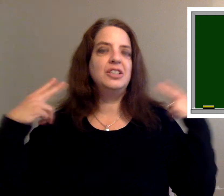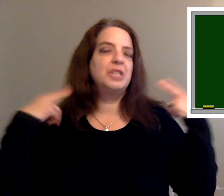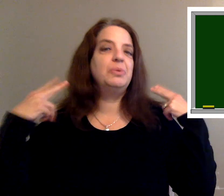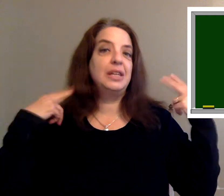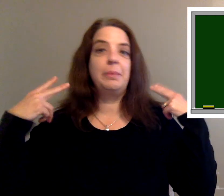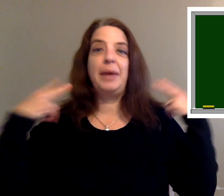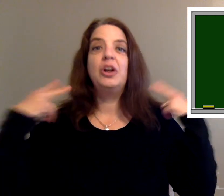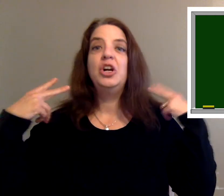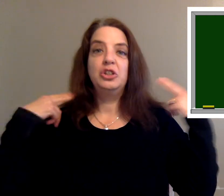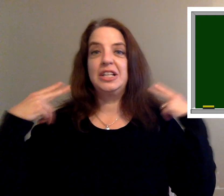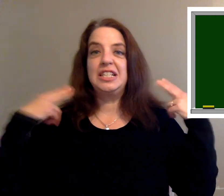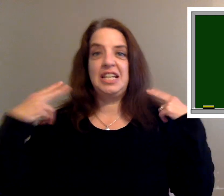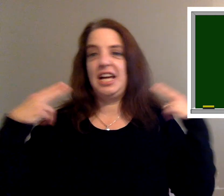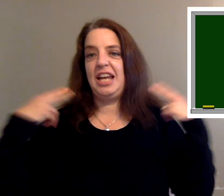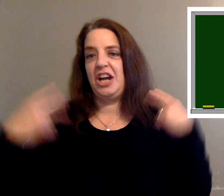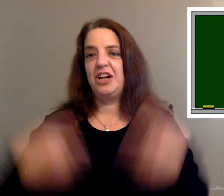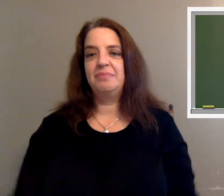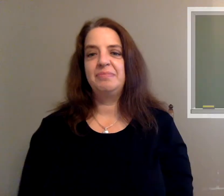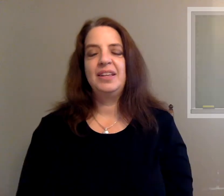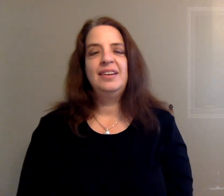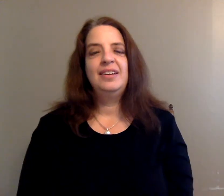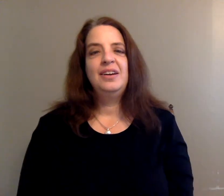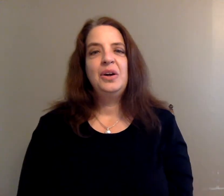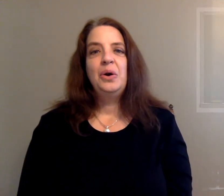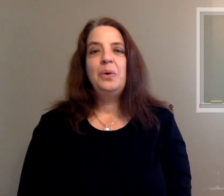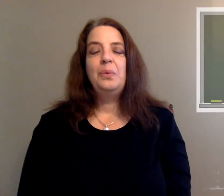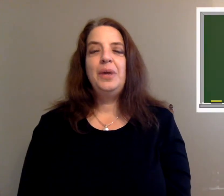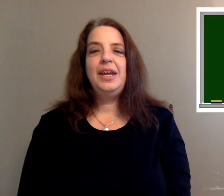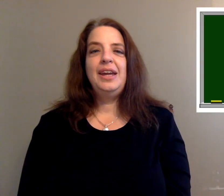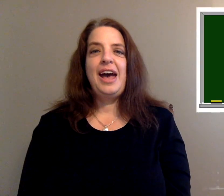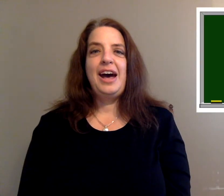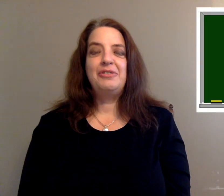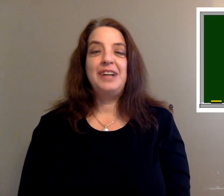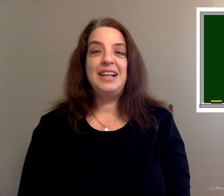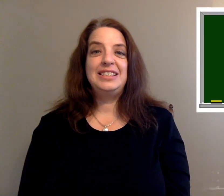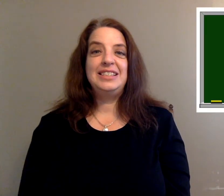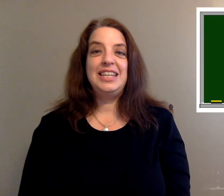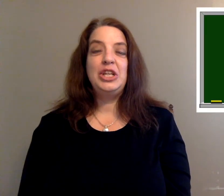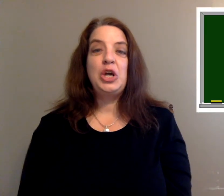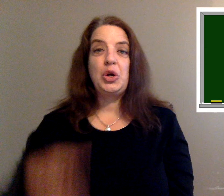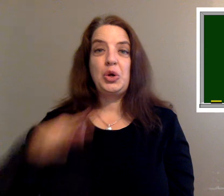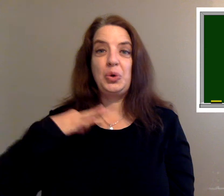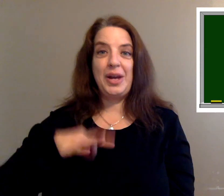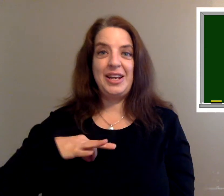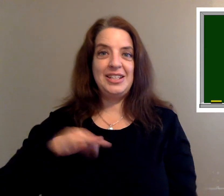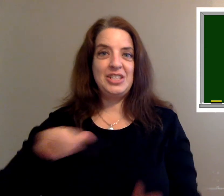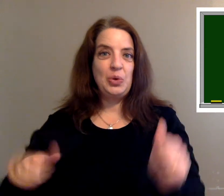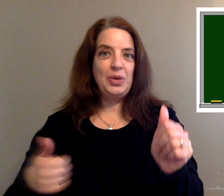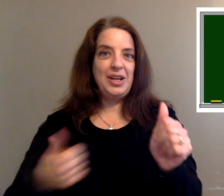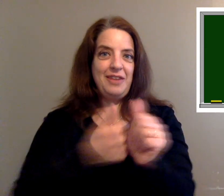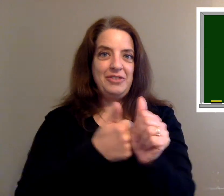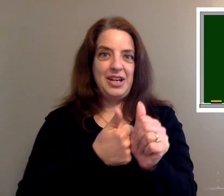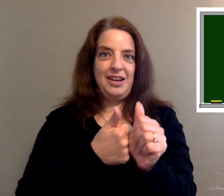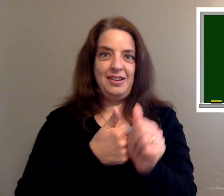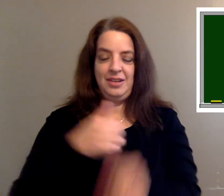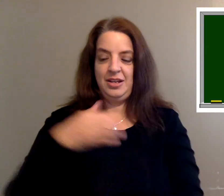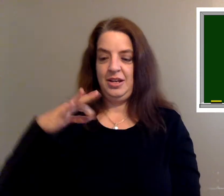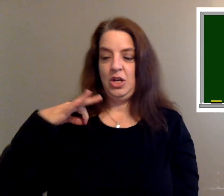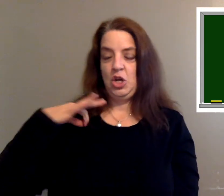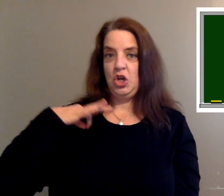we think about learning to cut hair. We have classes in credit recovery.